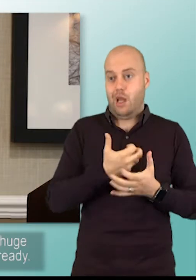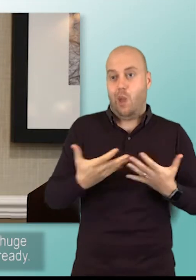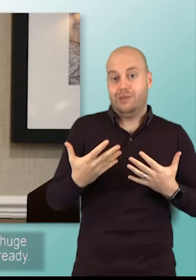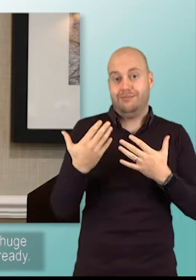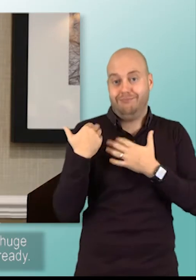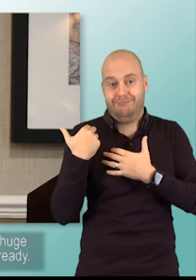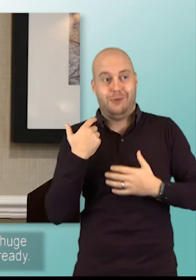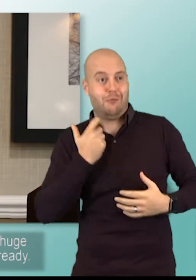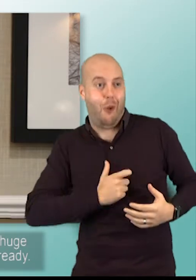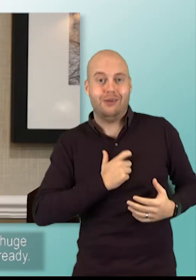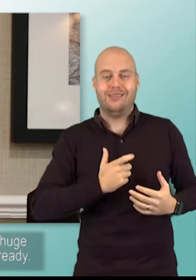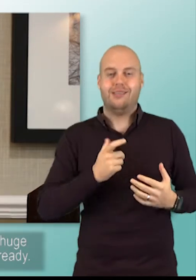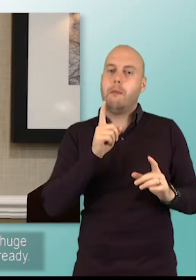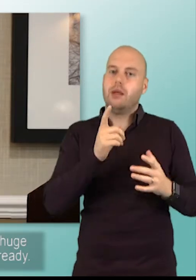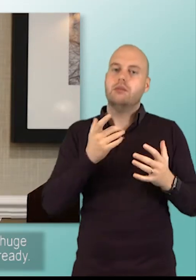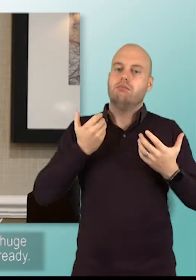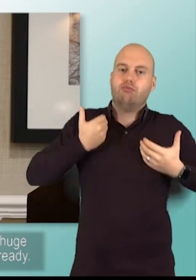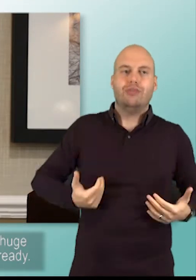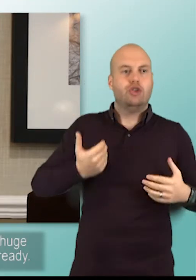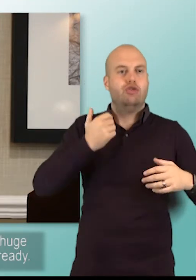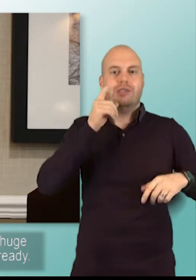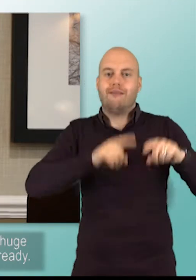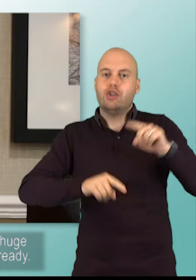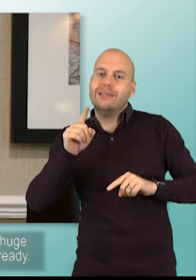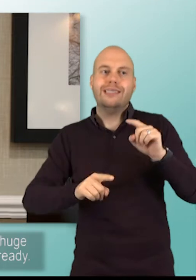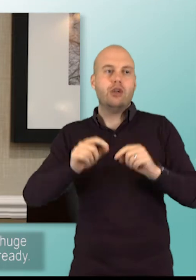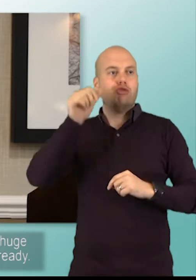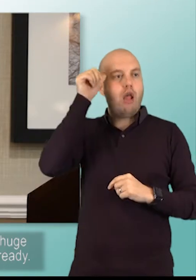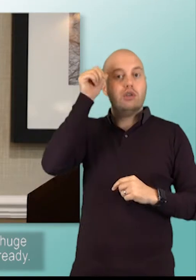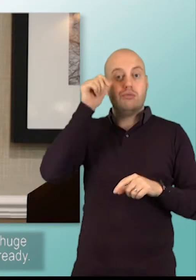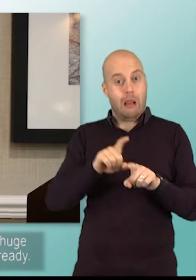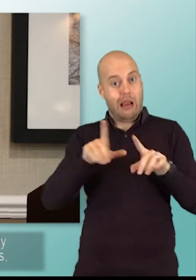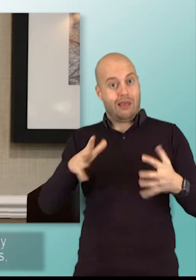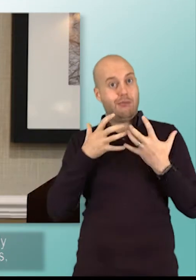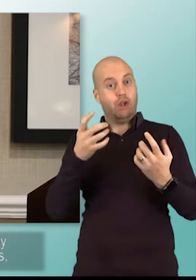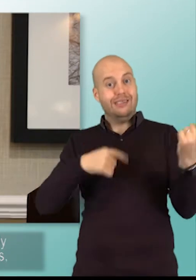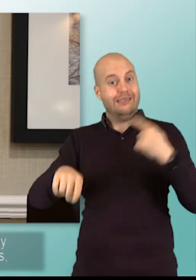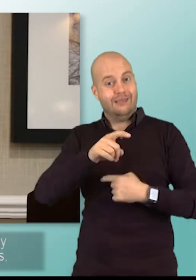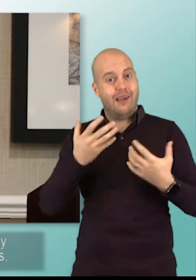diversity and a huge range of knowledge and experience in this room already.